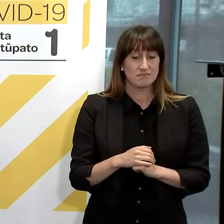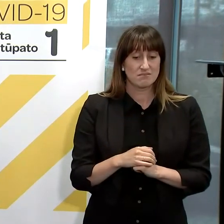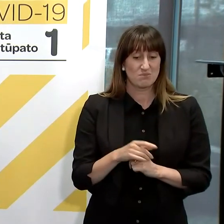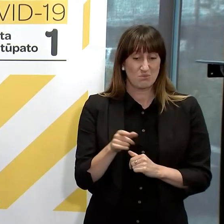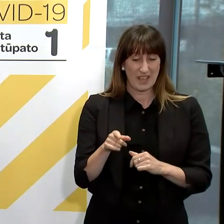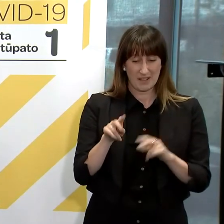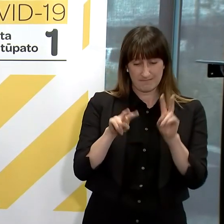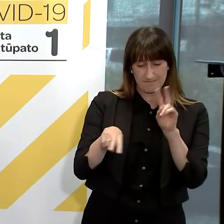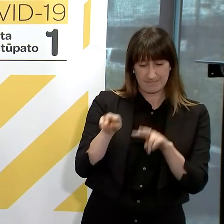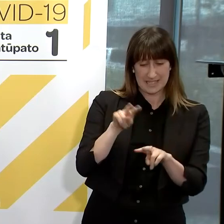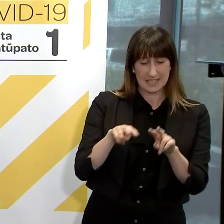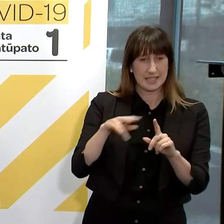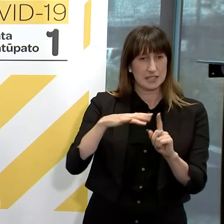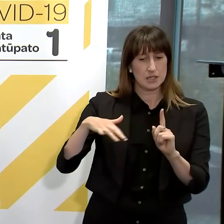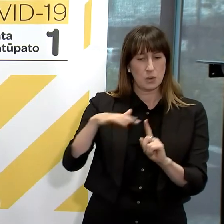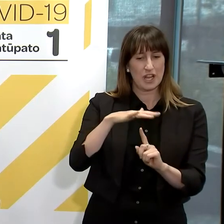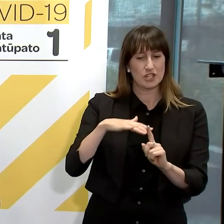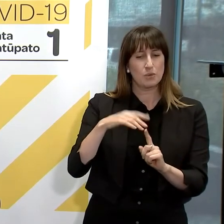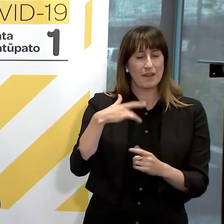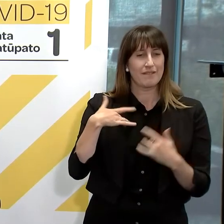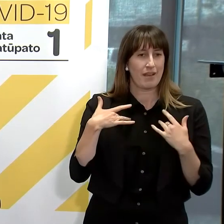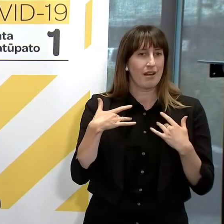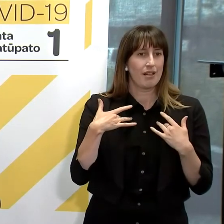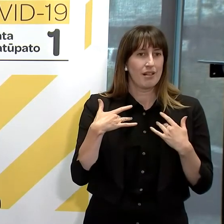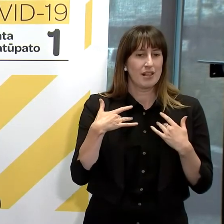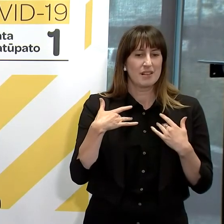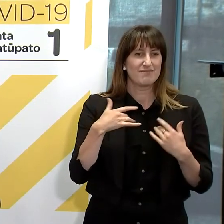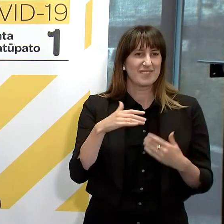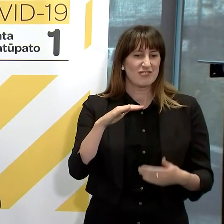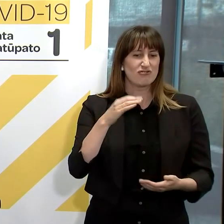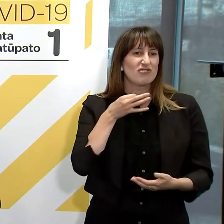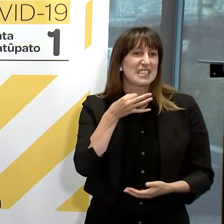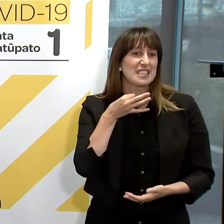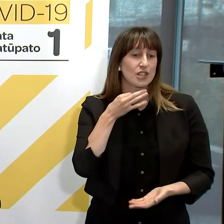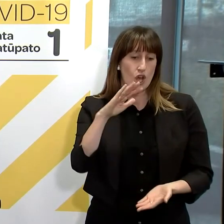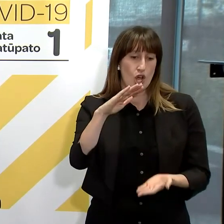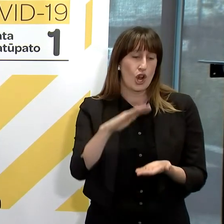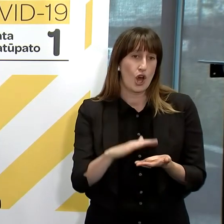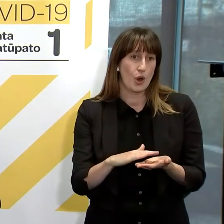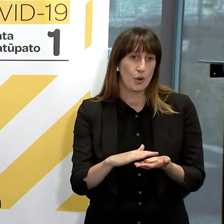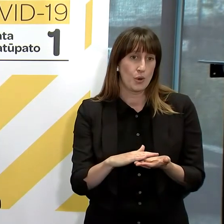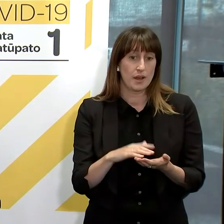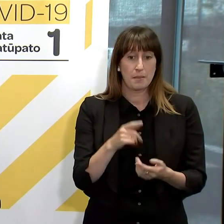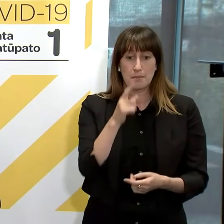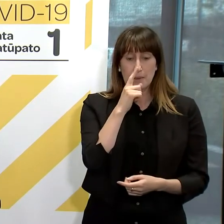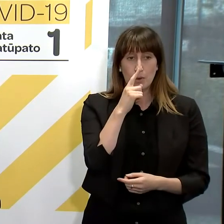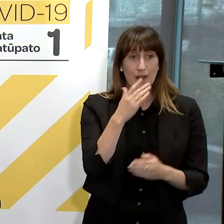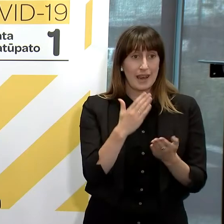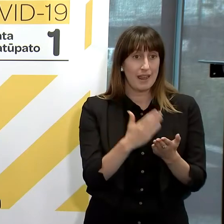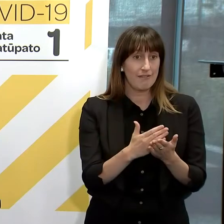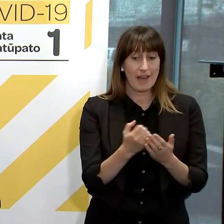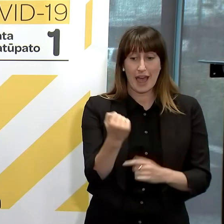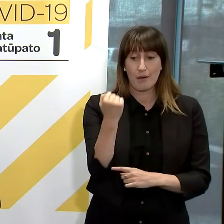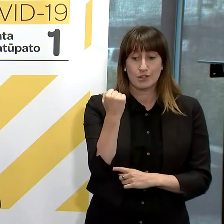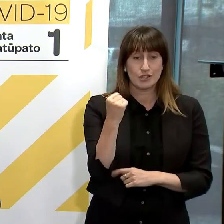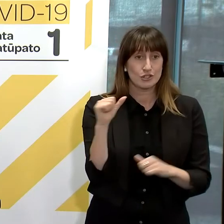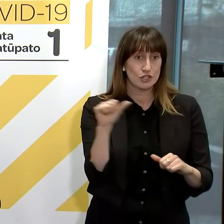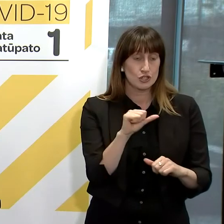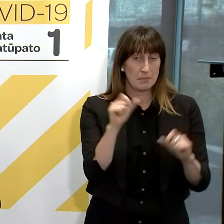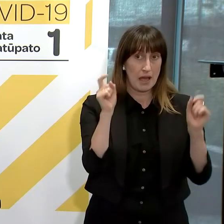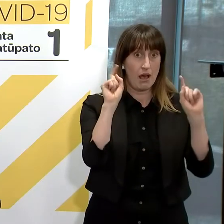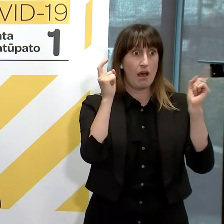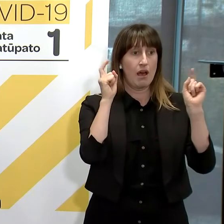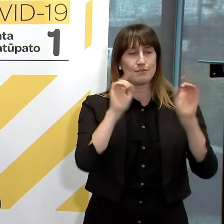health risk to be low, and people in and around Hamilton should not be alarmed. We are acting out of an abundance